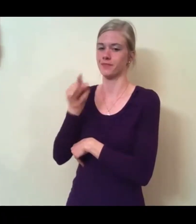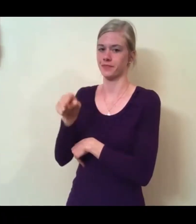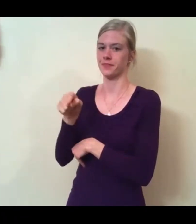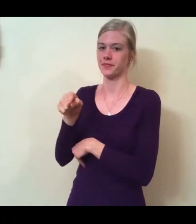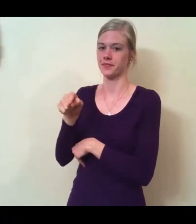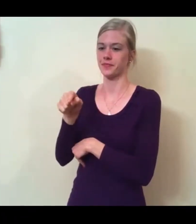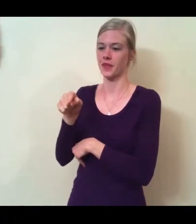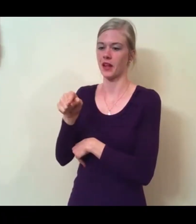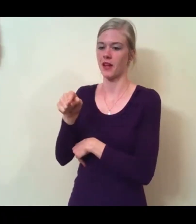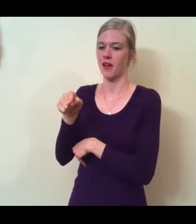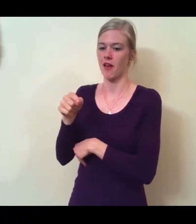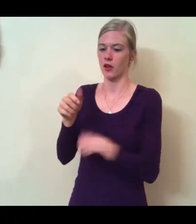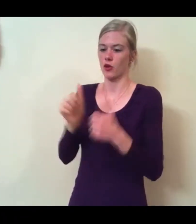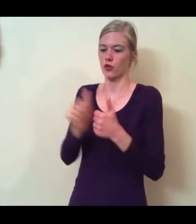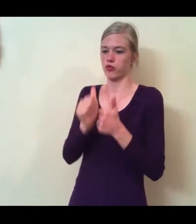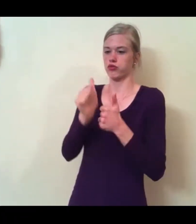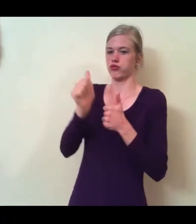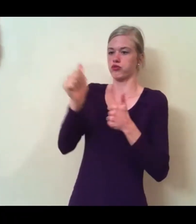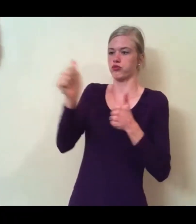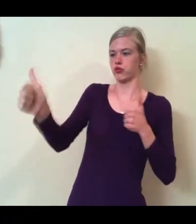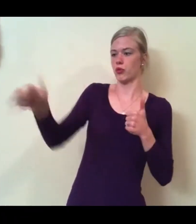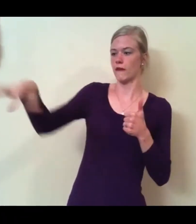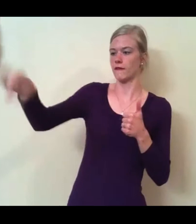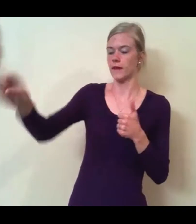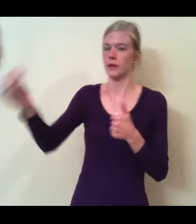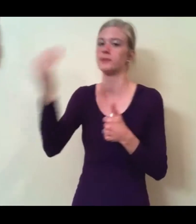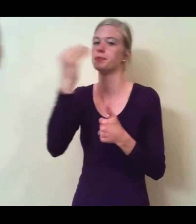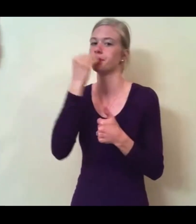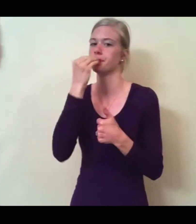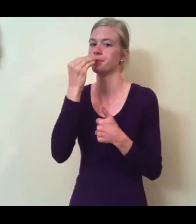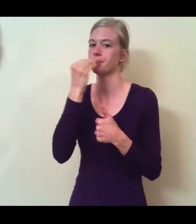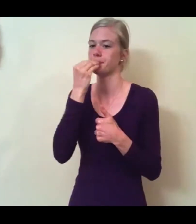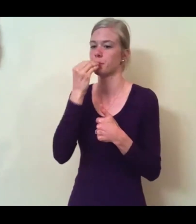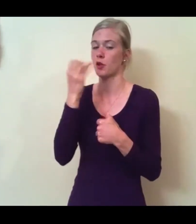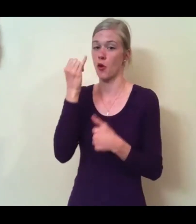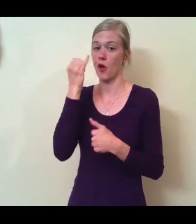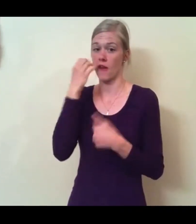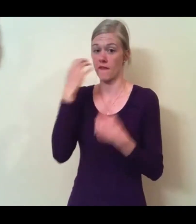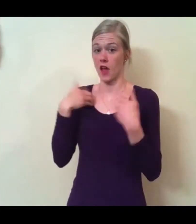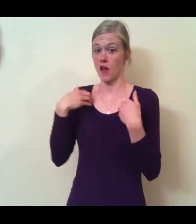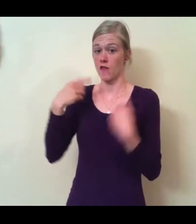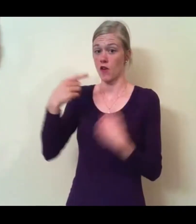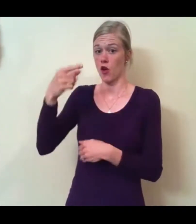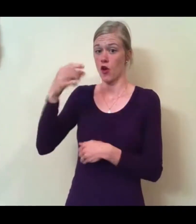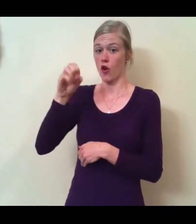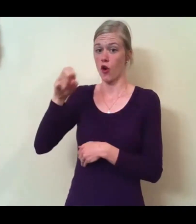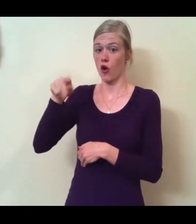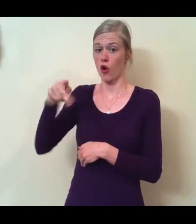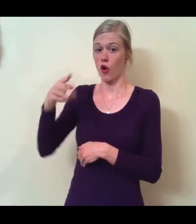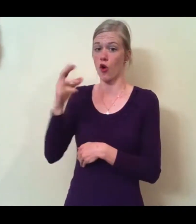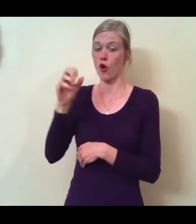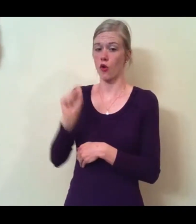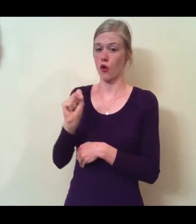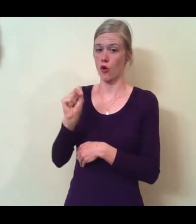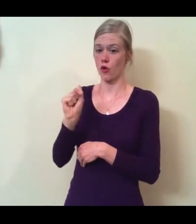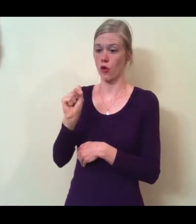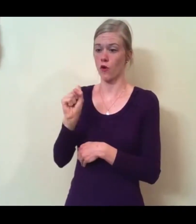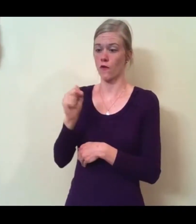prepared to plant them in little wire baskets under the earth. But gophers do not like